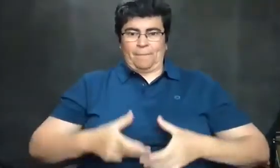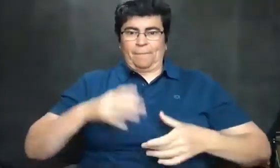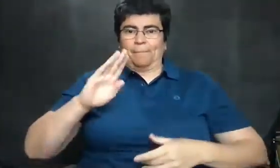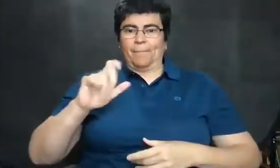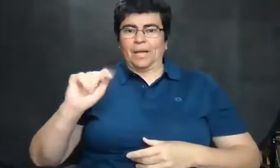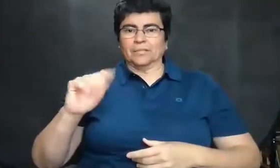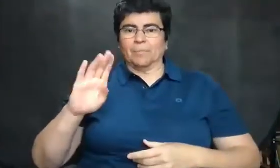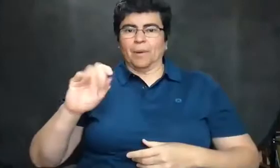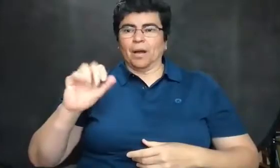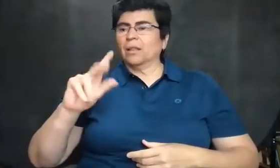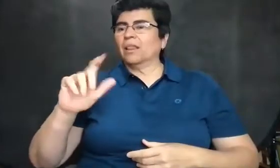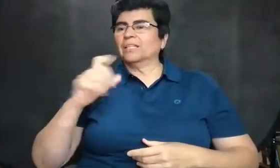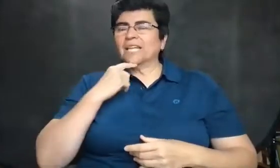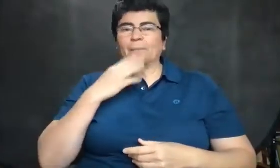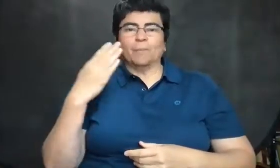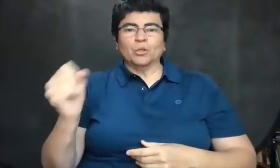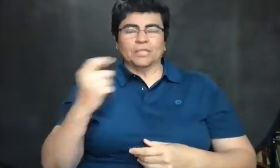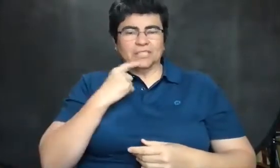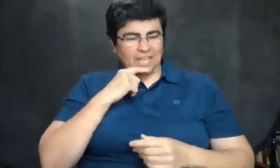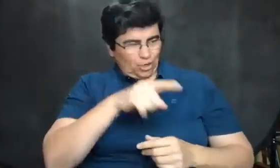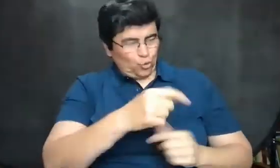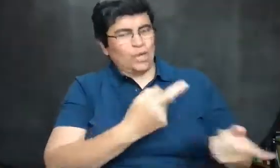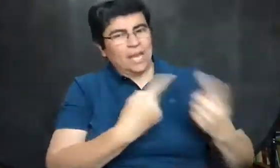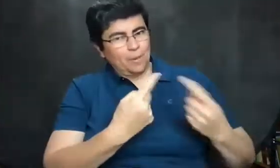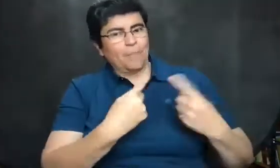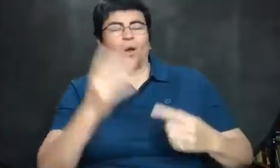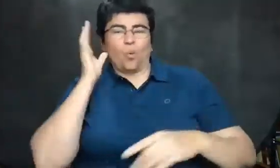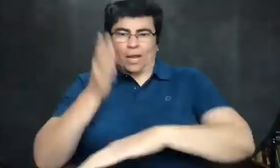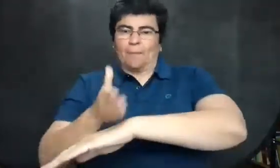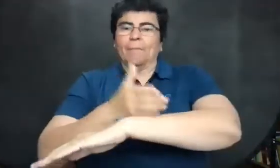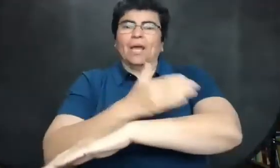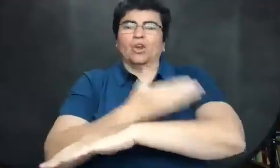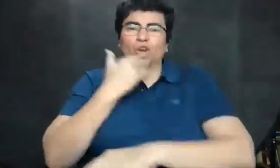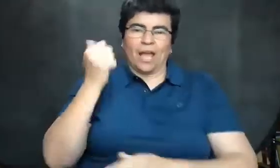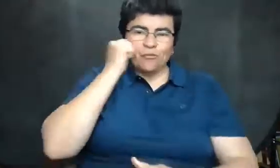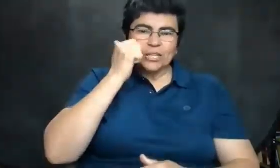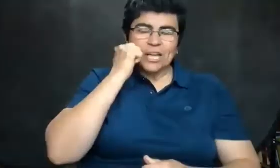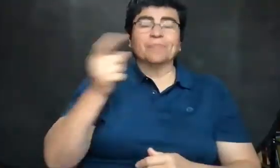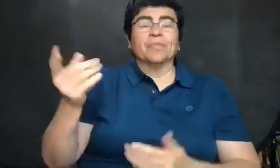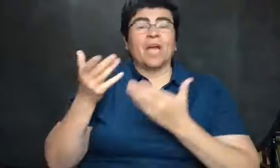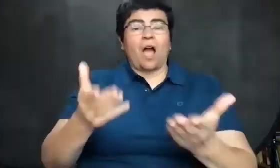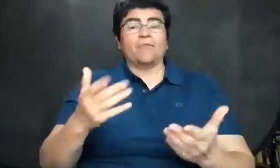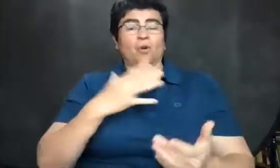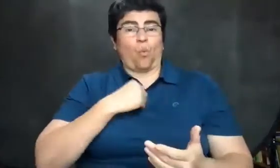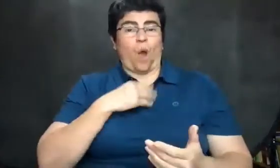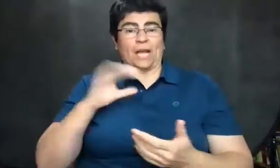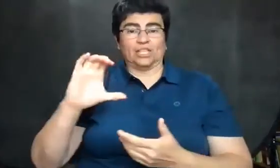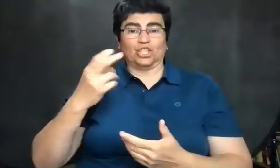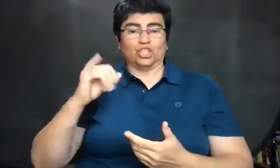bullshit. And he said, keep coming back, honey. It gets better and better every day. Then they offered a white chip. And I thought, you have to be kidding.